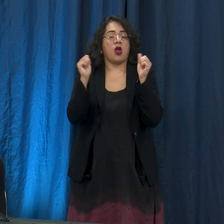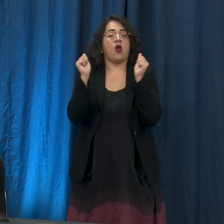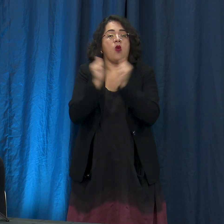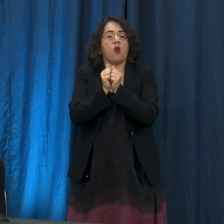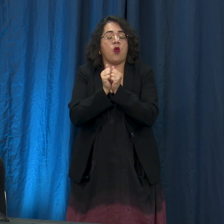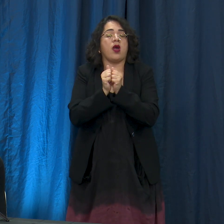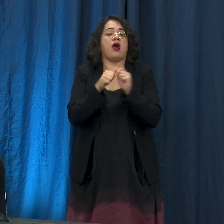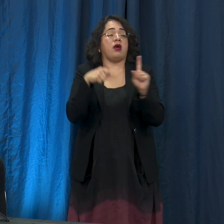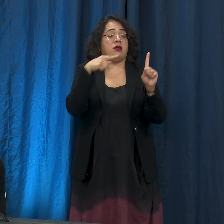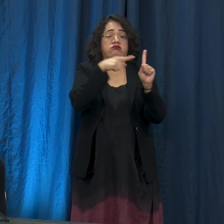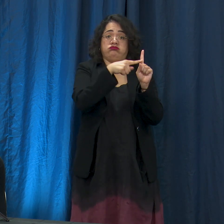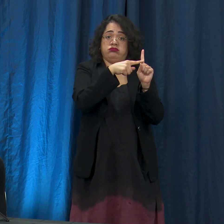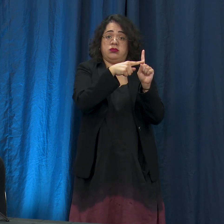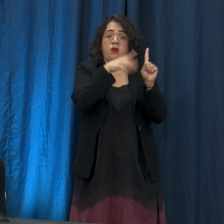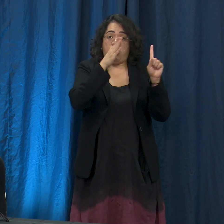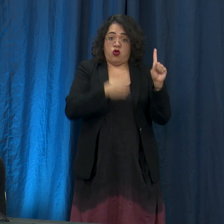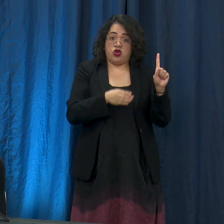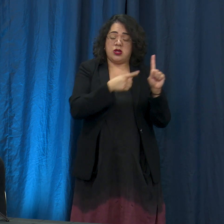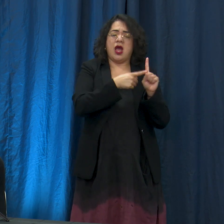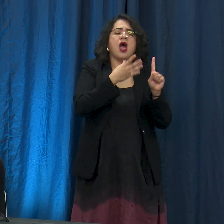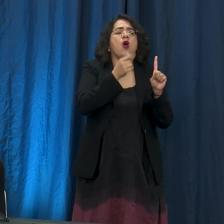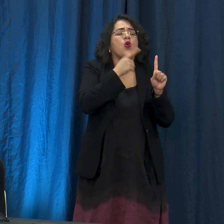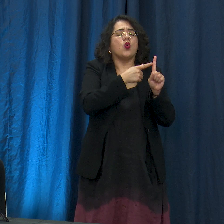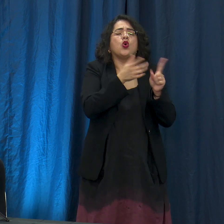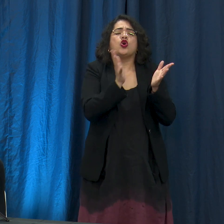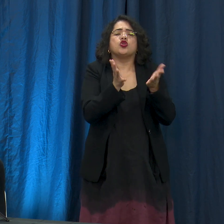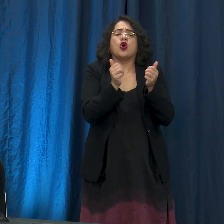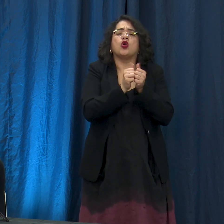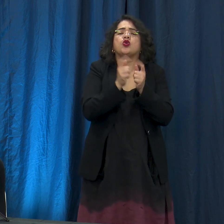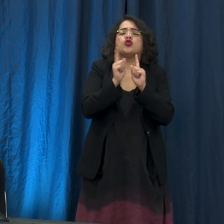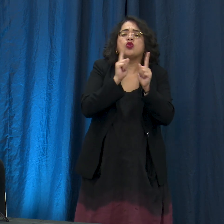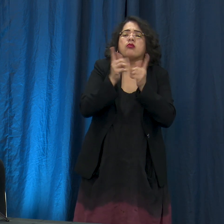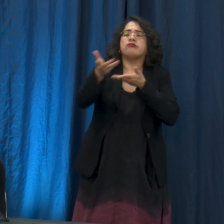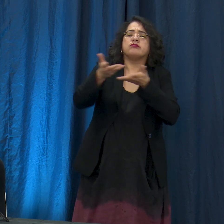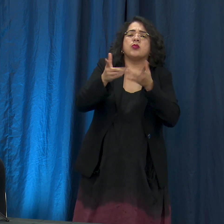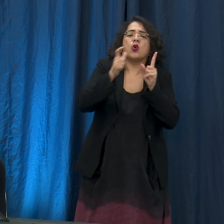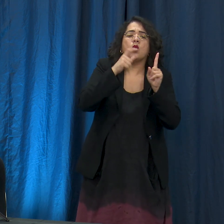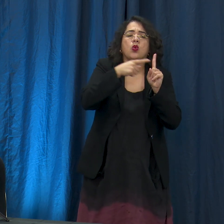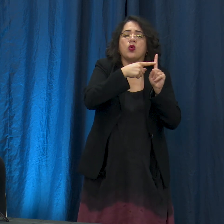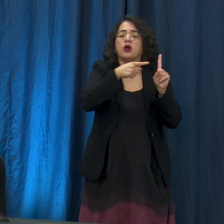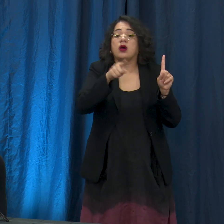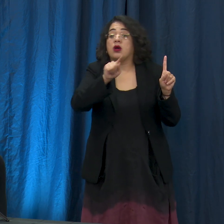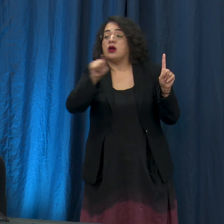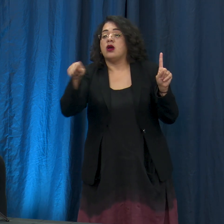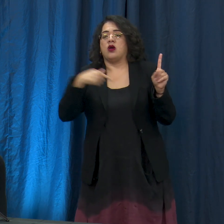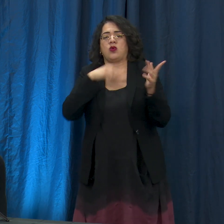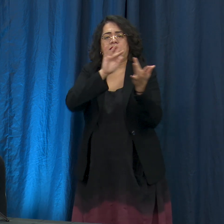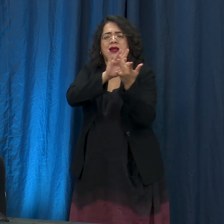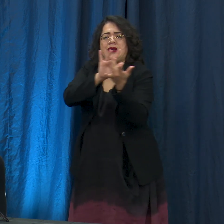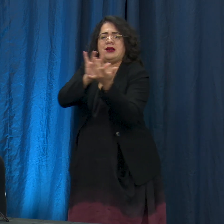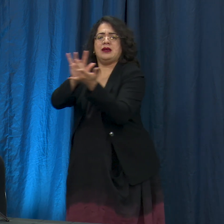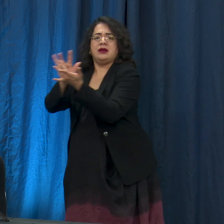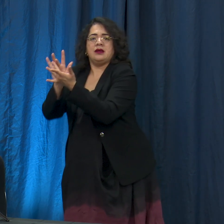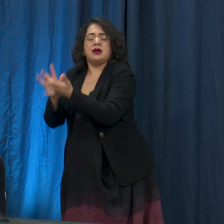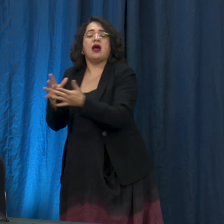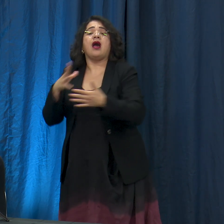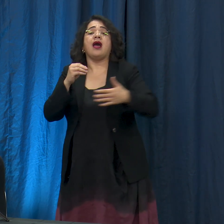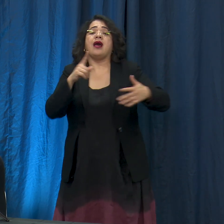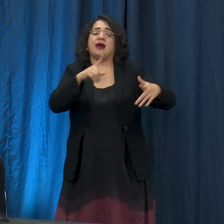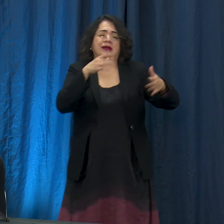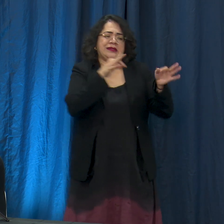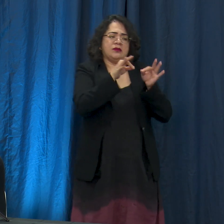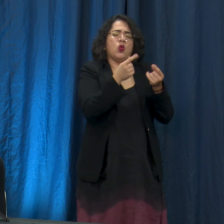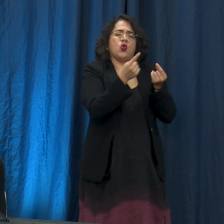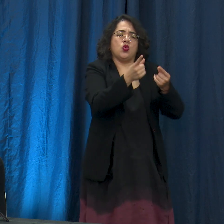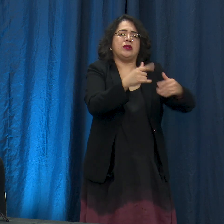identified to have come into contact with cases and monitoring them for a 14-day period. Once stay-at-home orders begin to relax